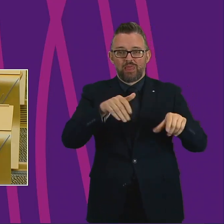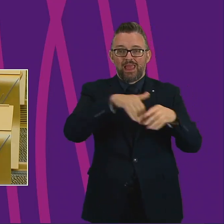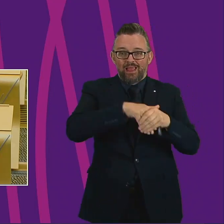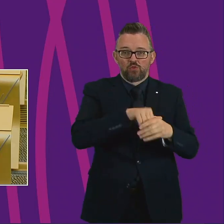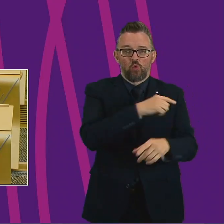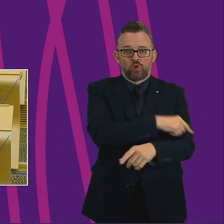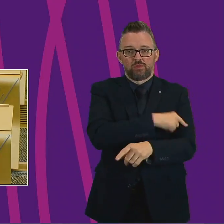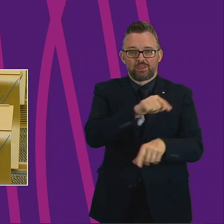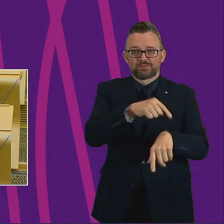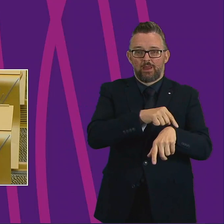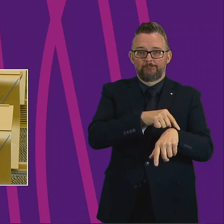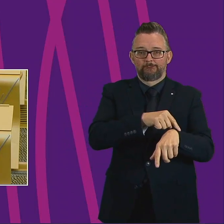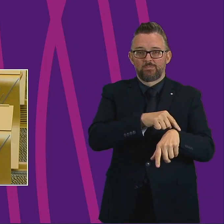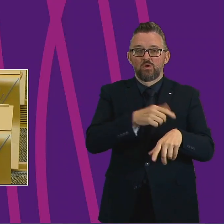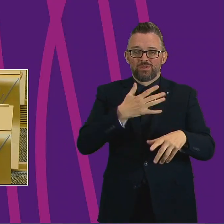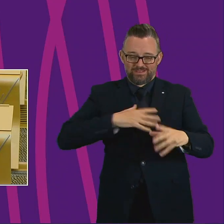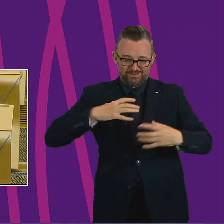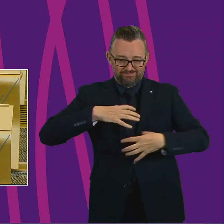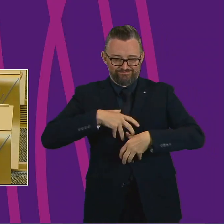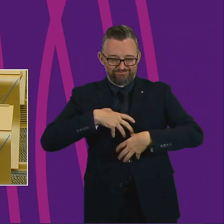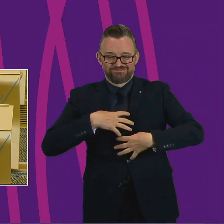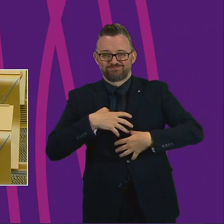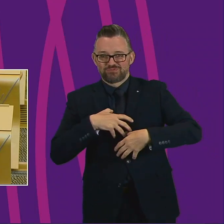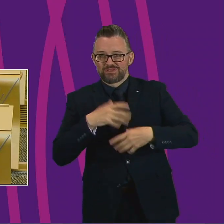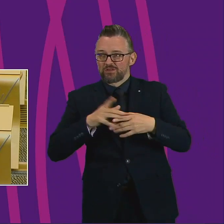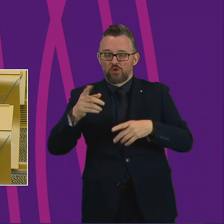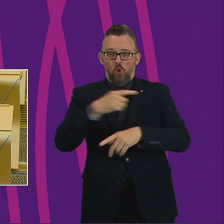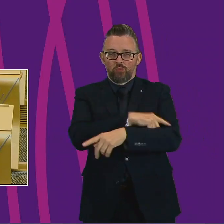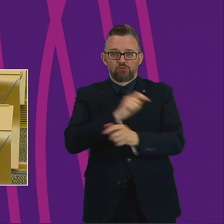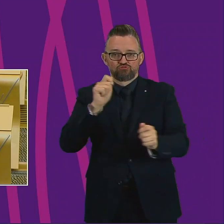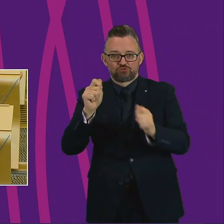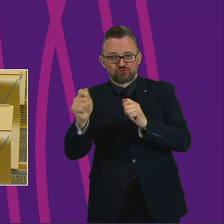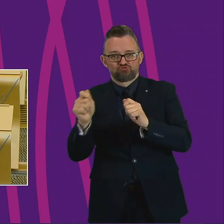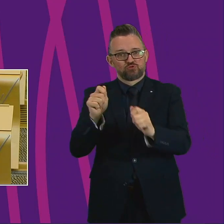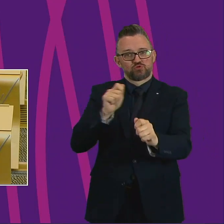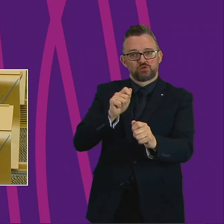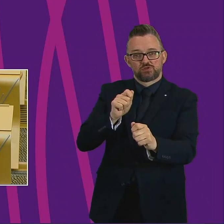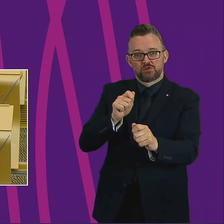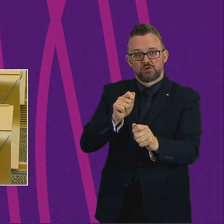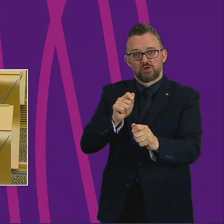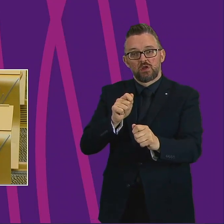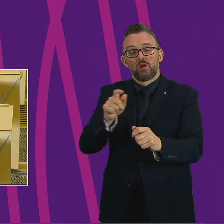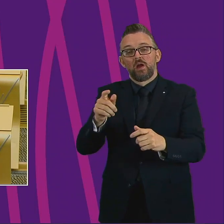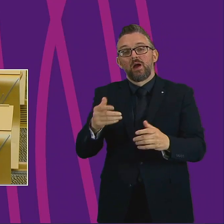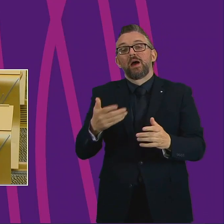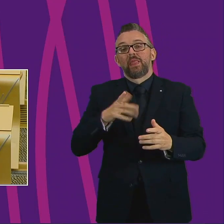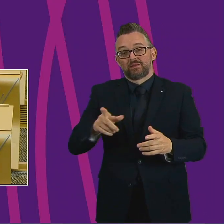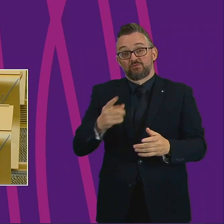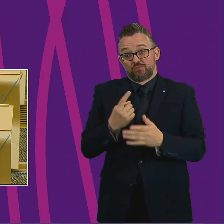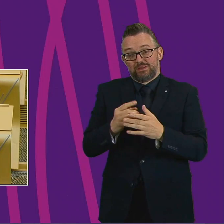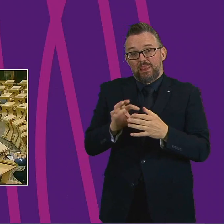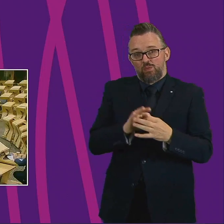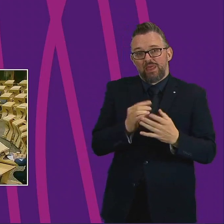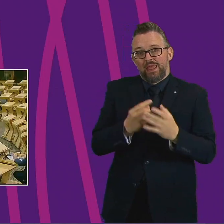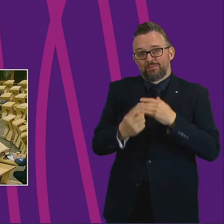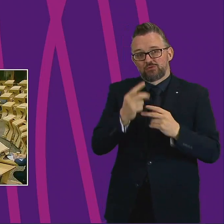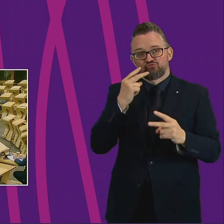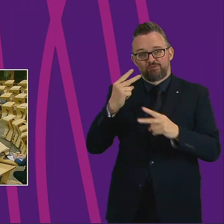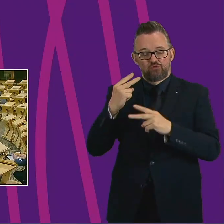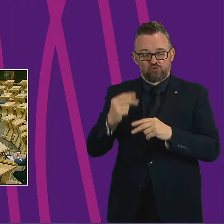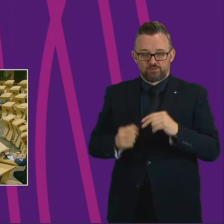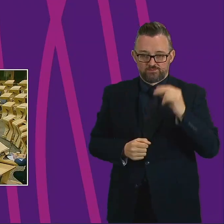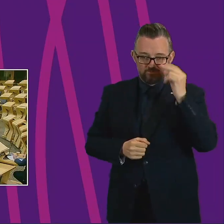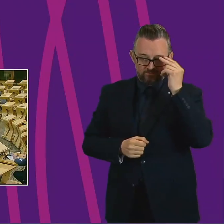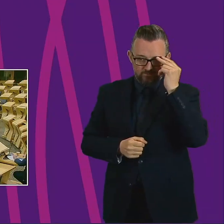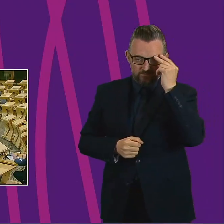that has to be a key lesson to be learned even from this review, far less what the public inquiry will teach us. Alison Johnson, to